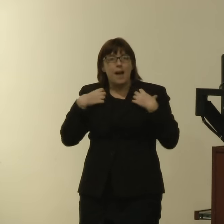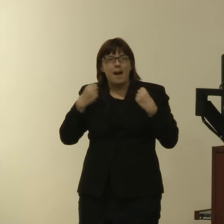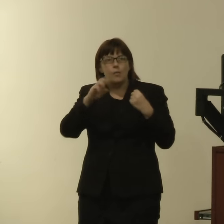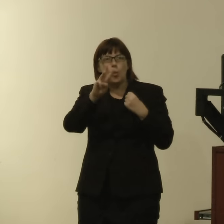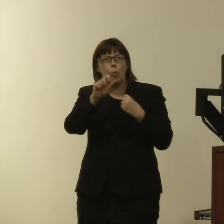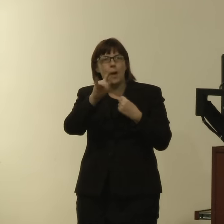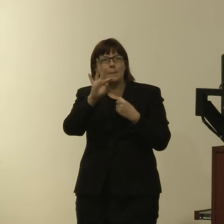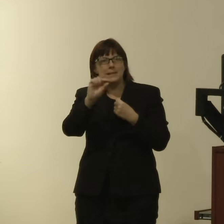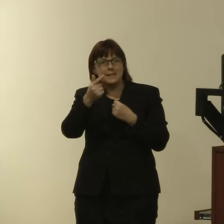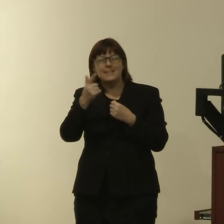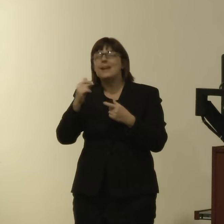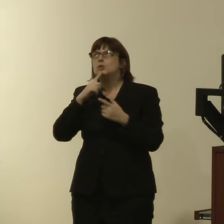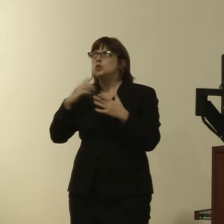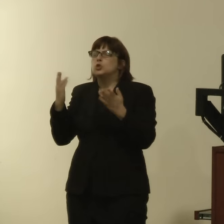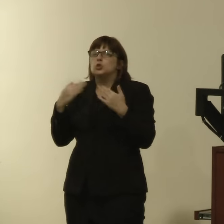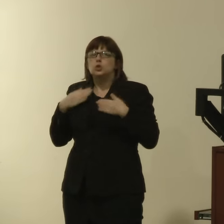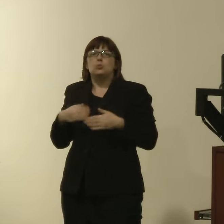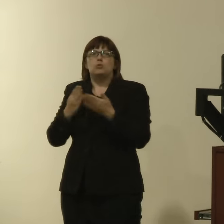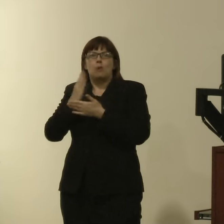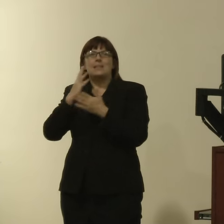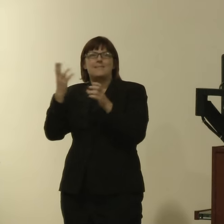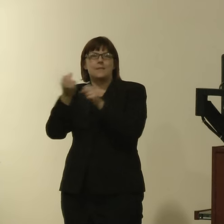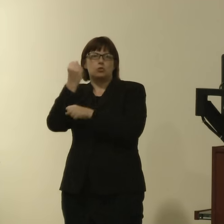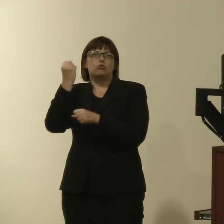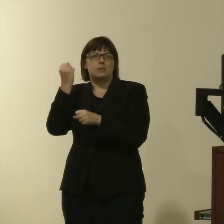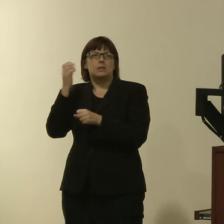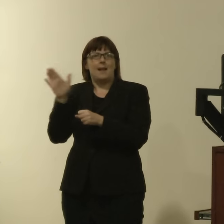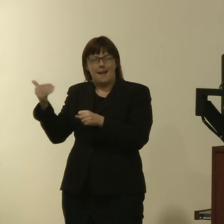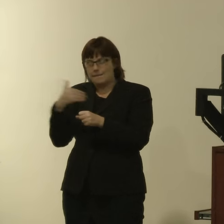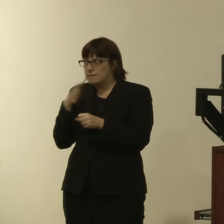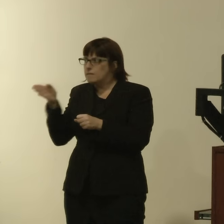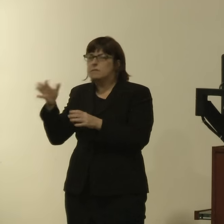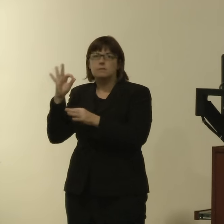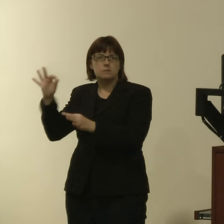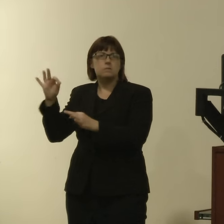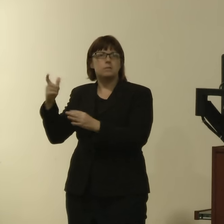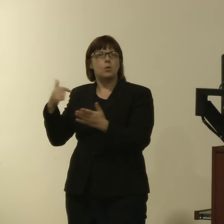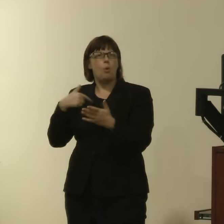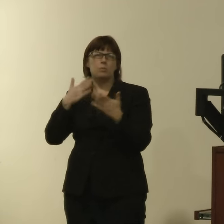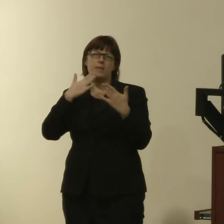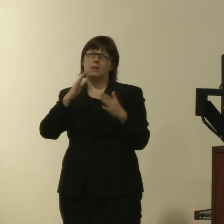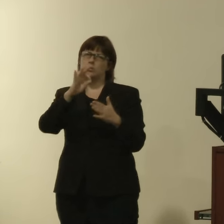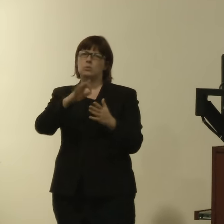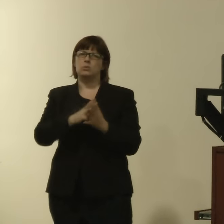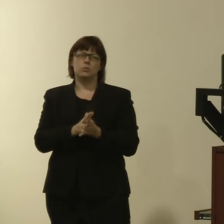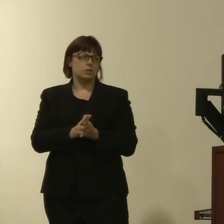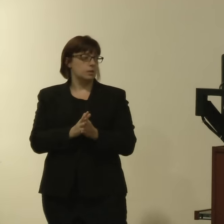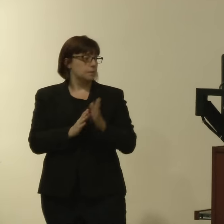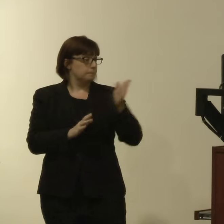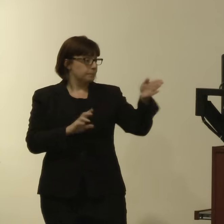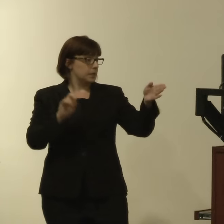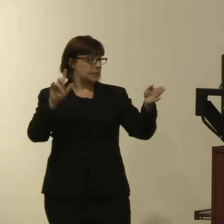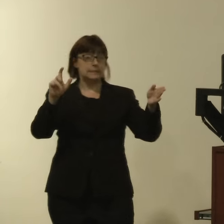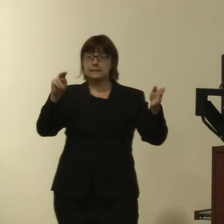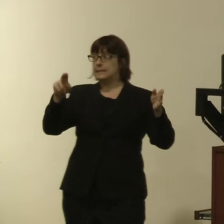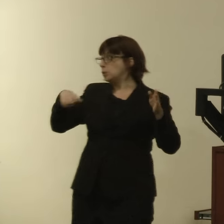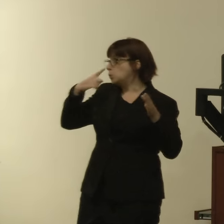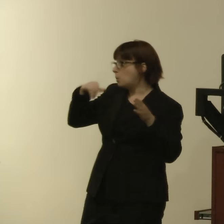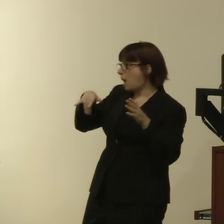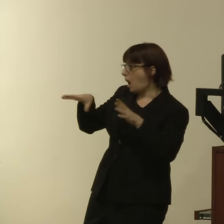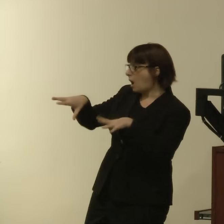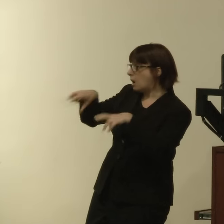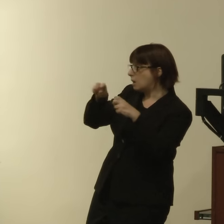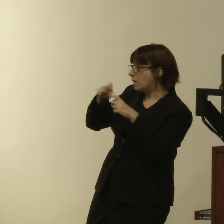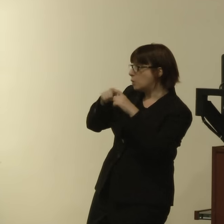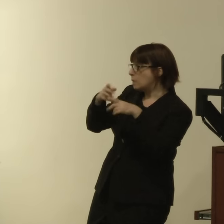that as a big human rights victory. And, you know, I'm willing to stand for that one. Thank you. Can I pick up on the human